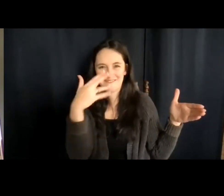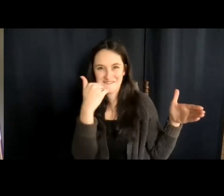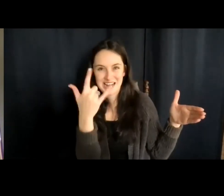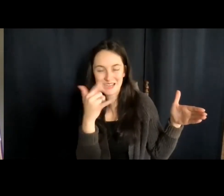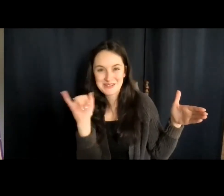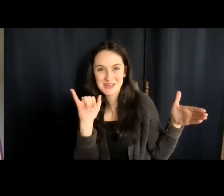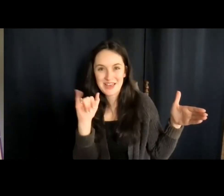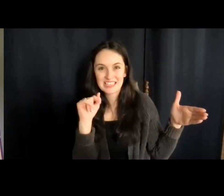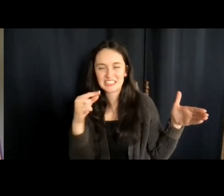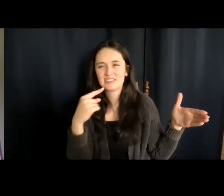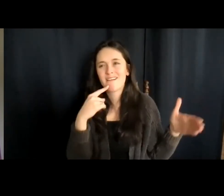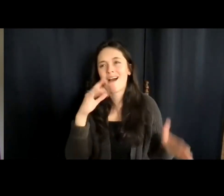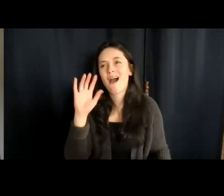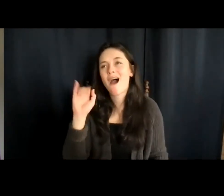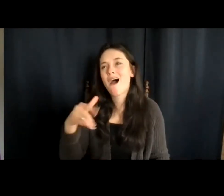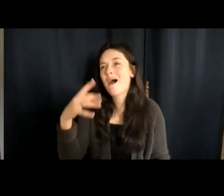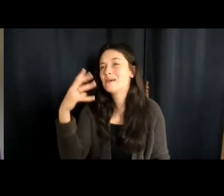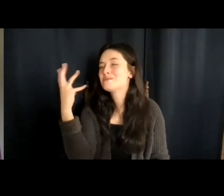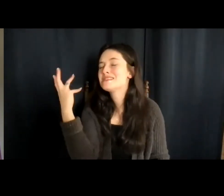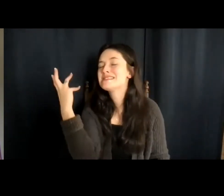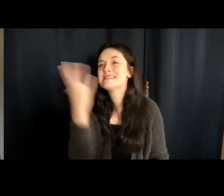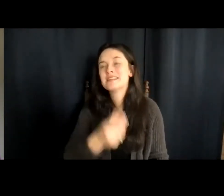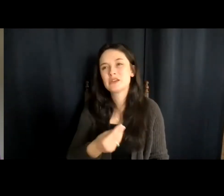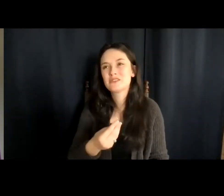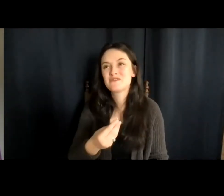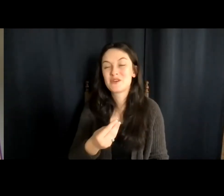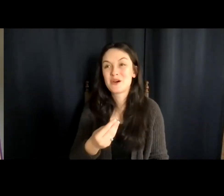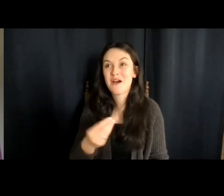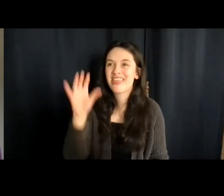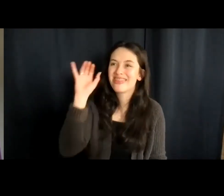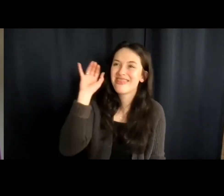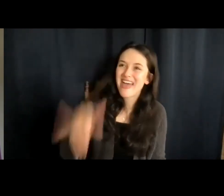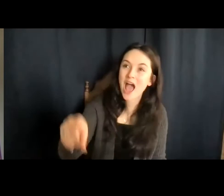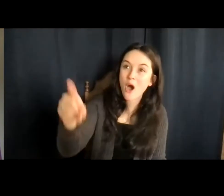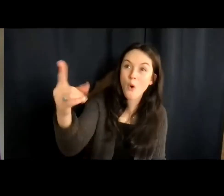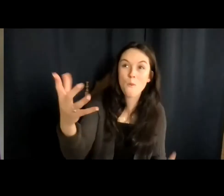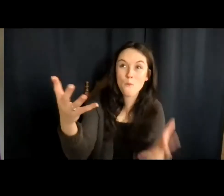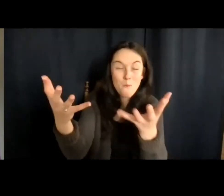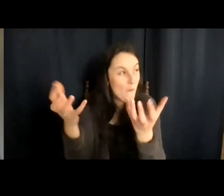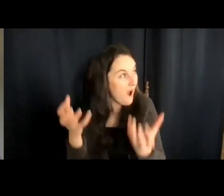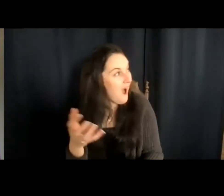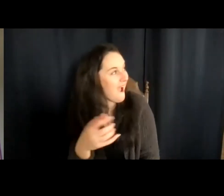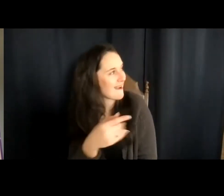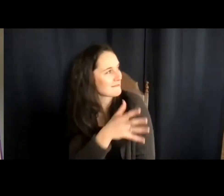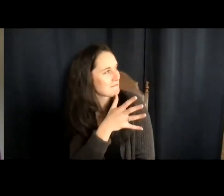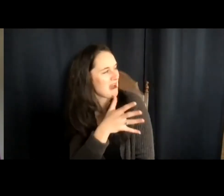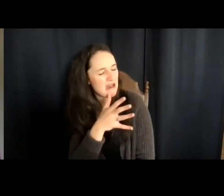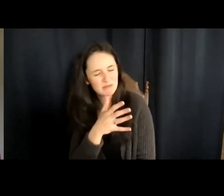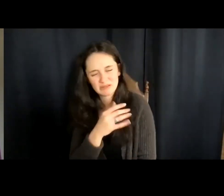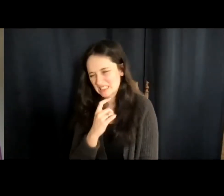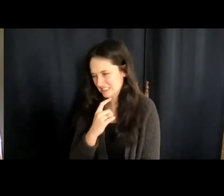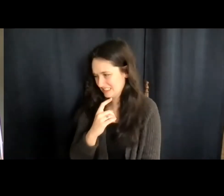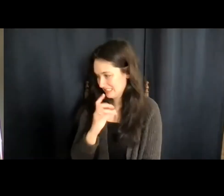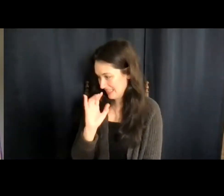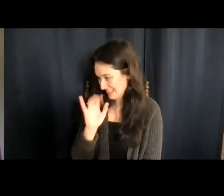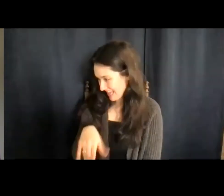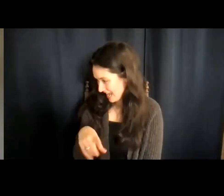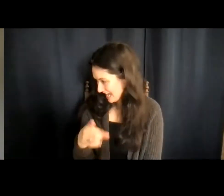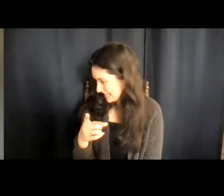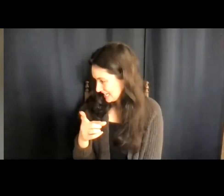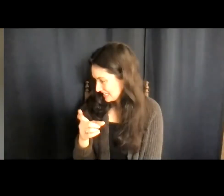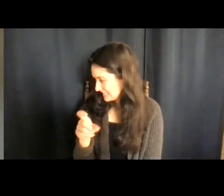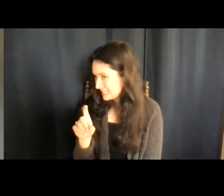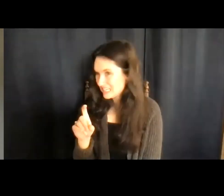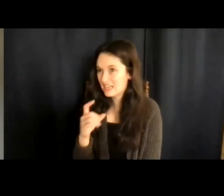A trombone? Mama Lucille frowned. It's big, and you're a little girl. Please, Melba